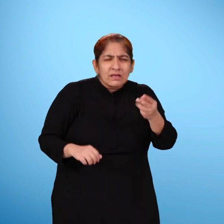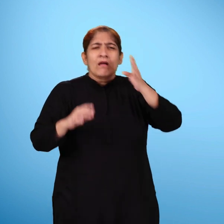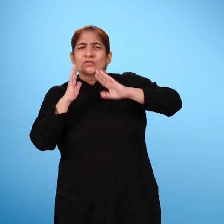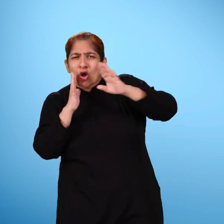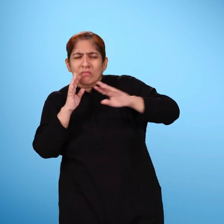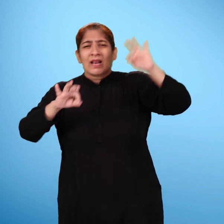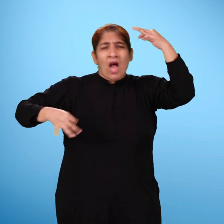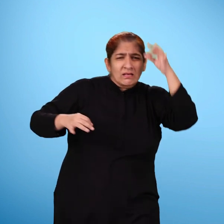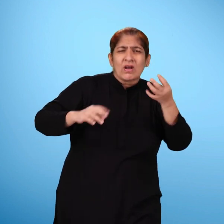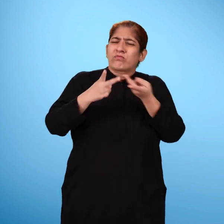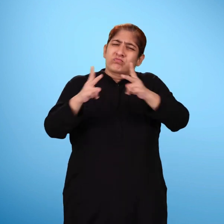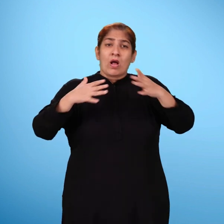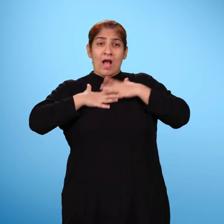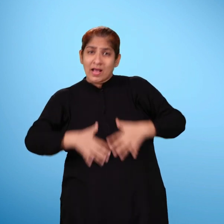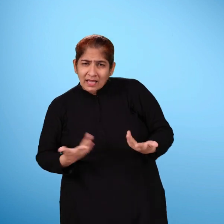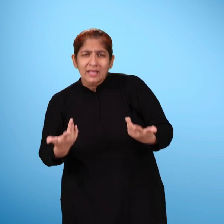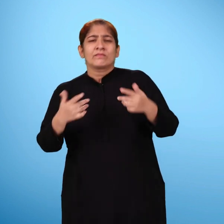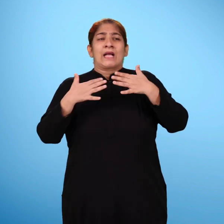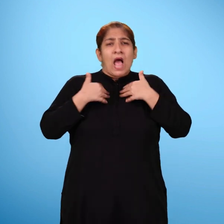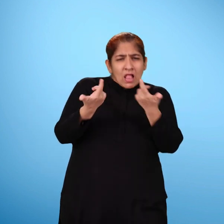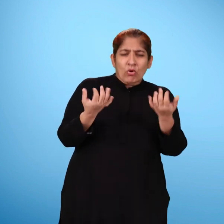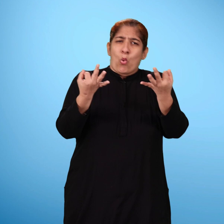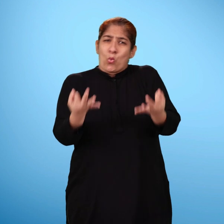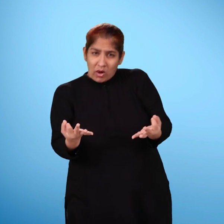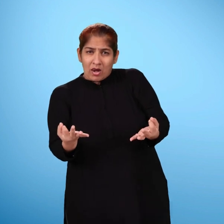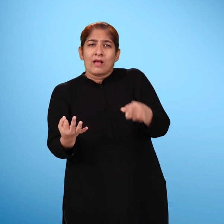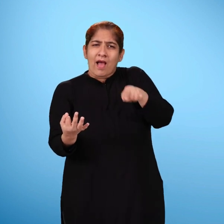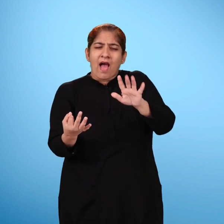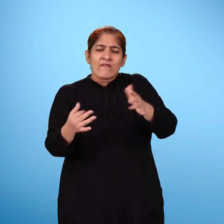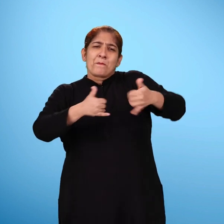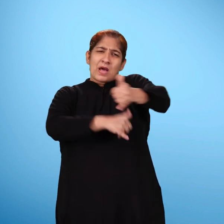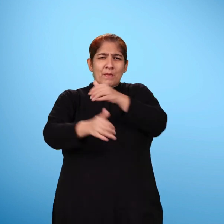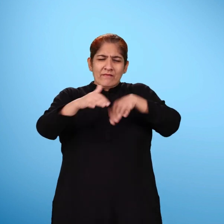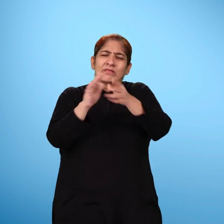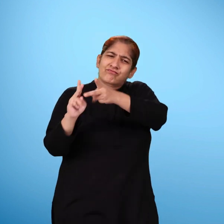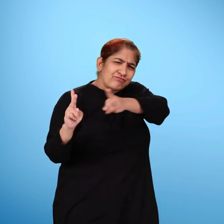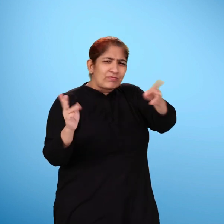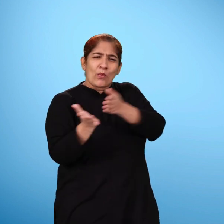Arts, crafts, and health, well-being, yoga, and sports.